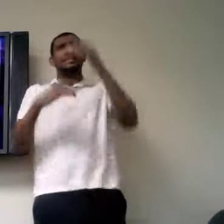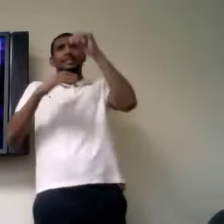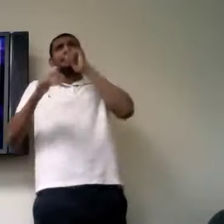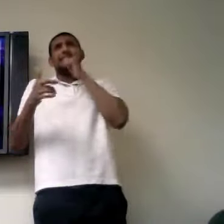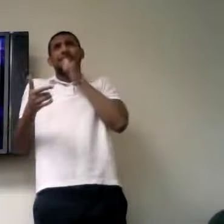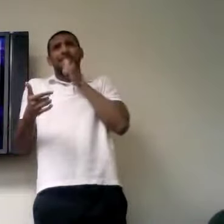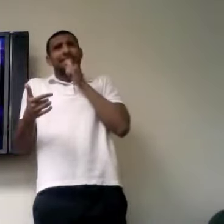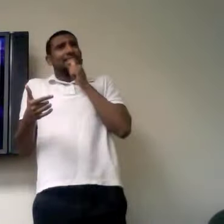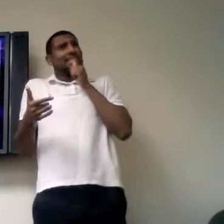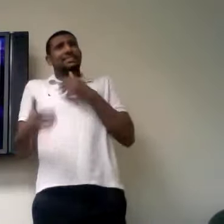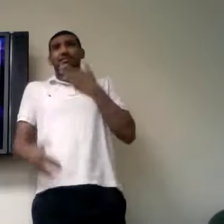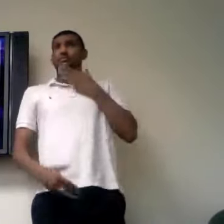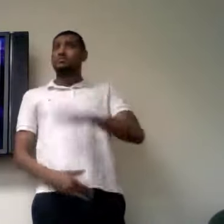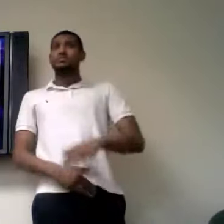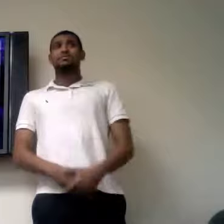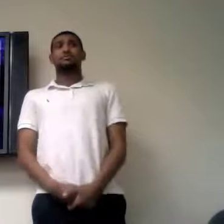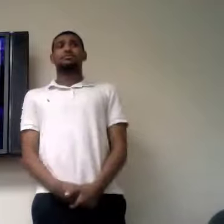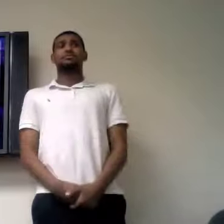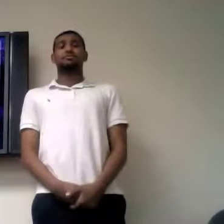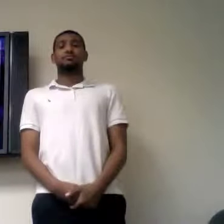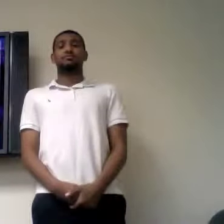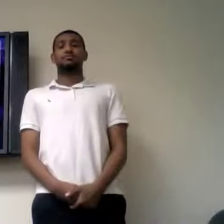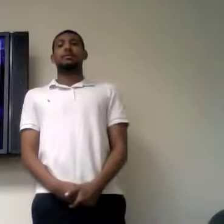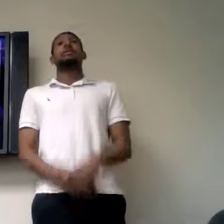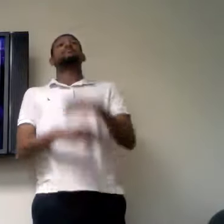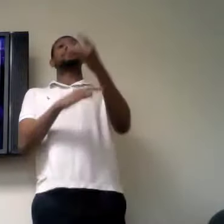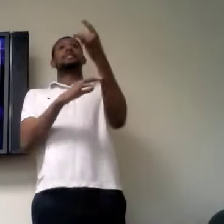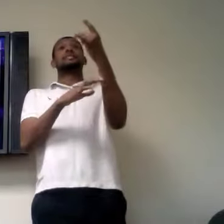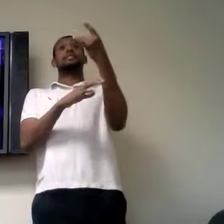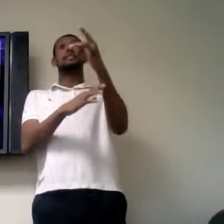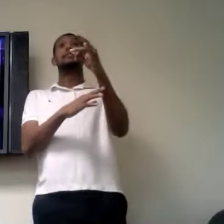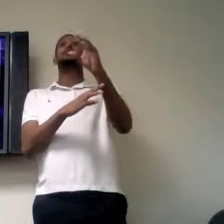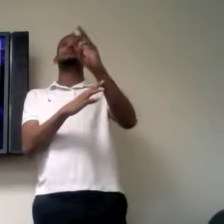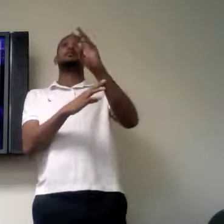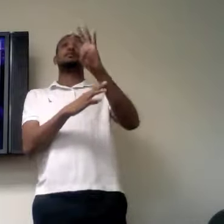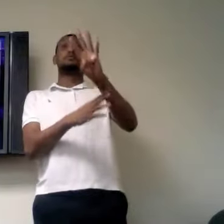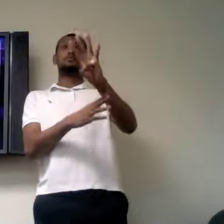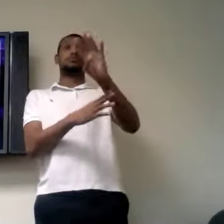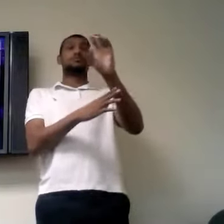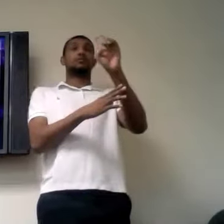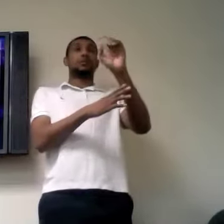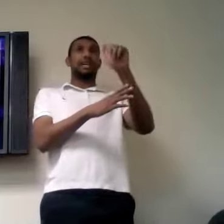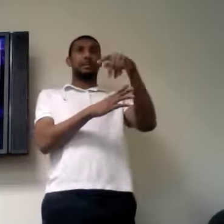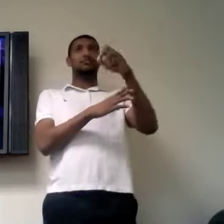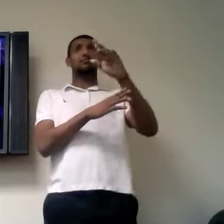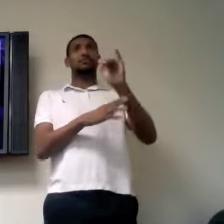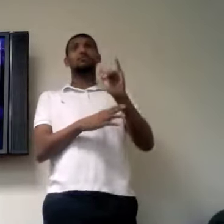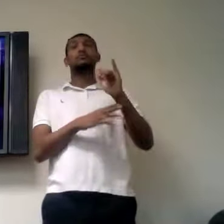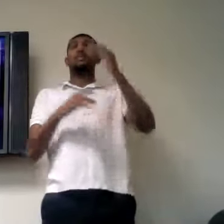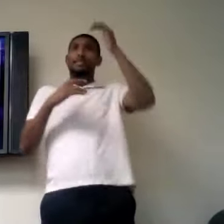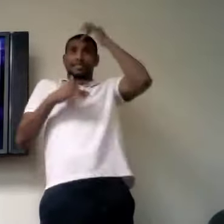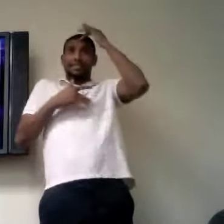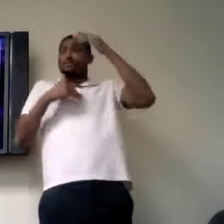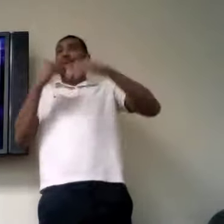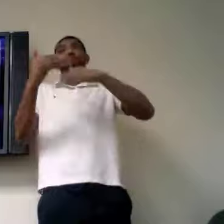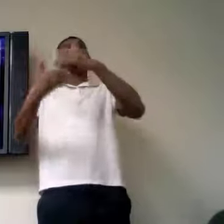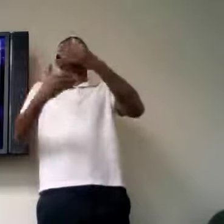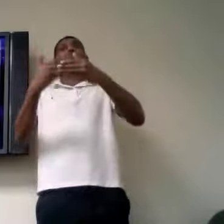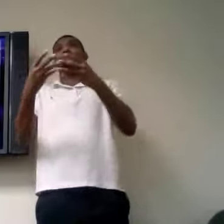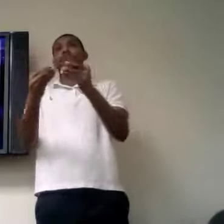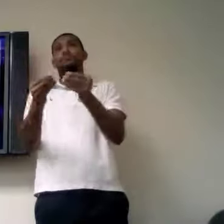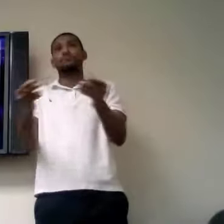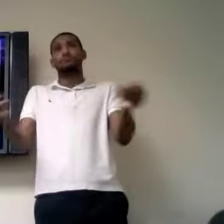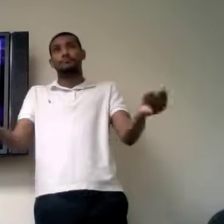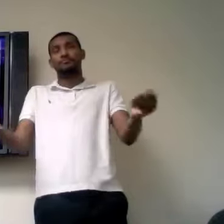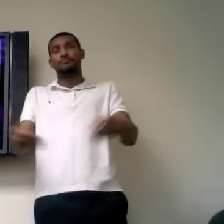severe. But by the end of April 1864, the epidemic at Rock Island had run its course.